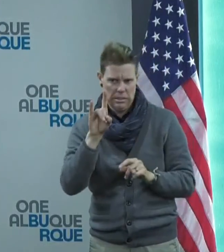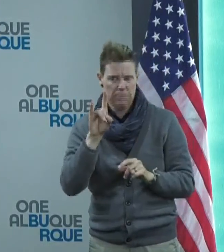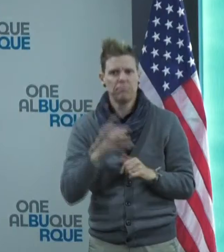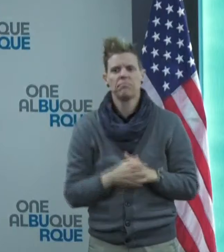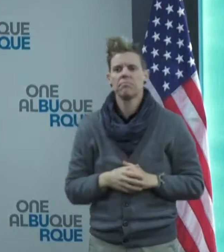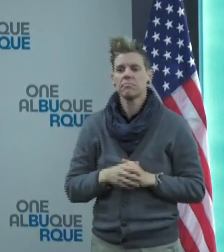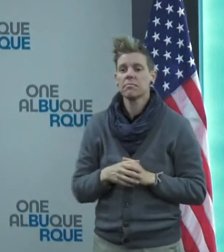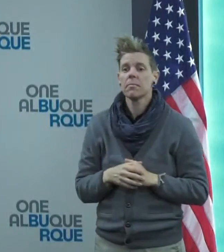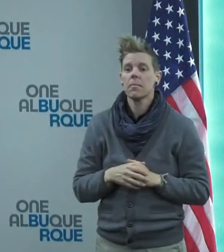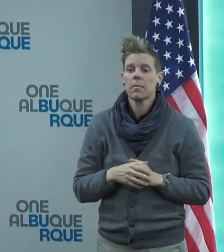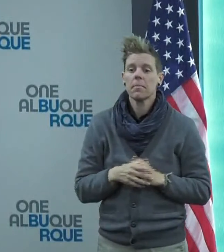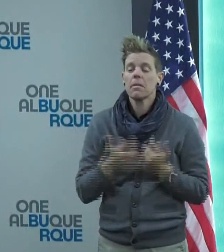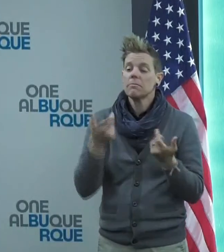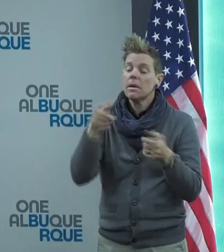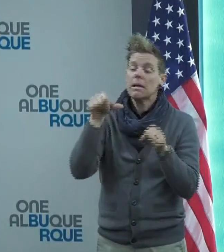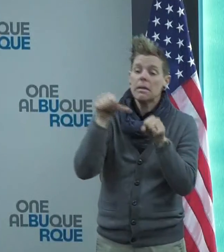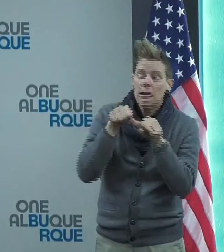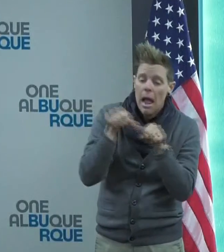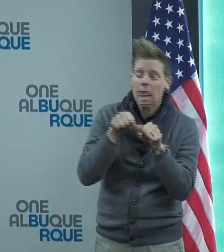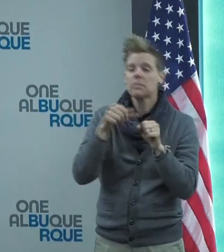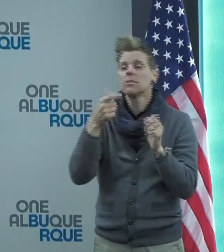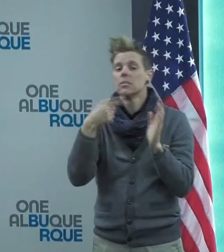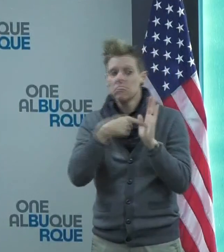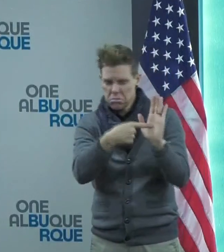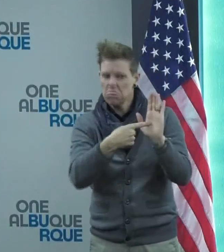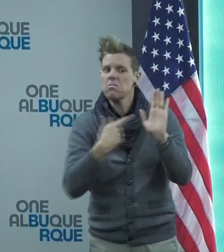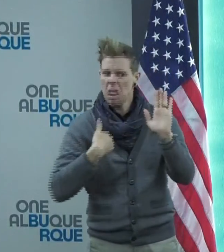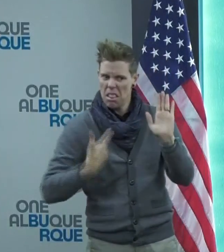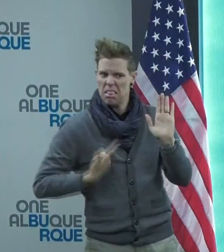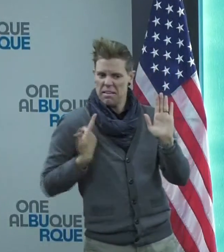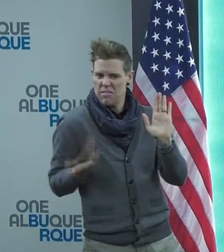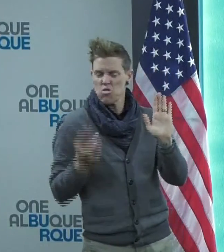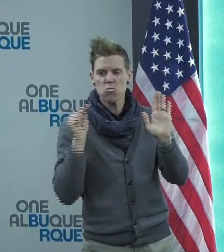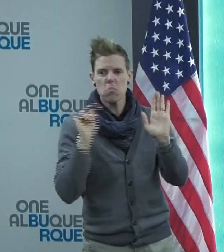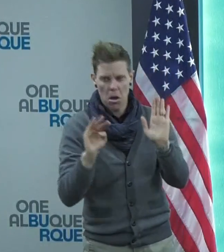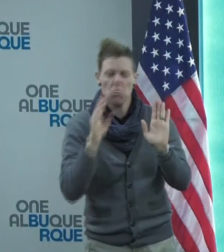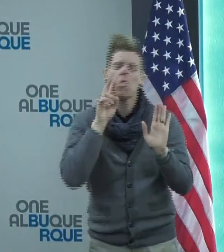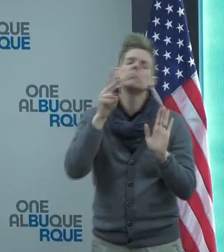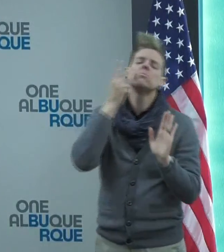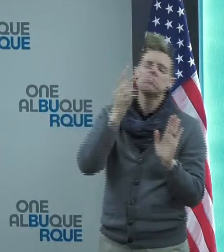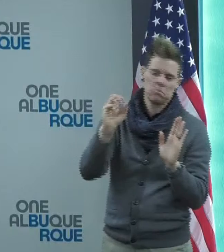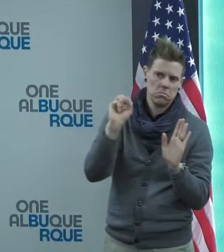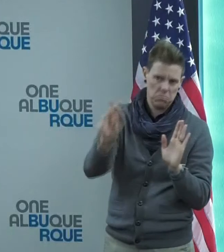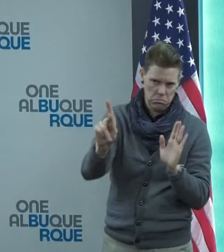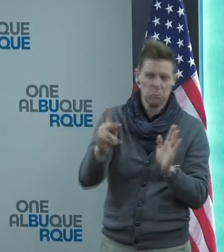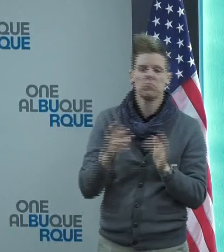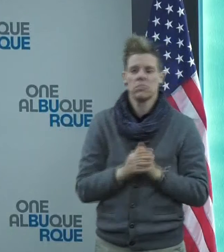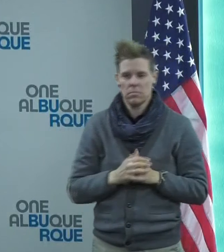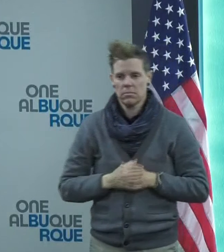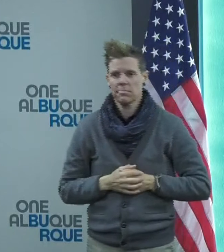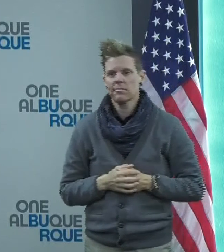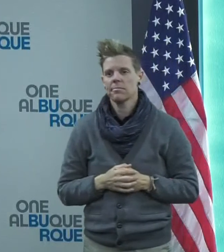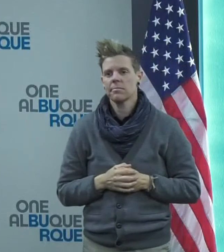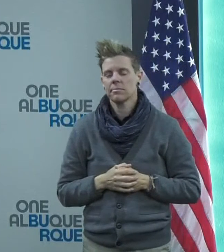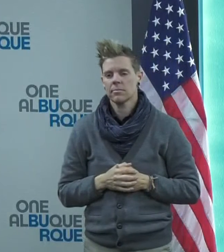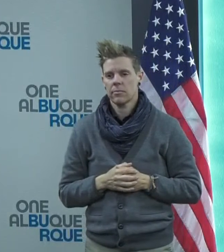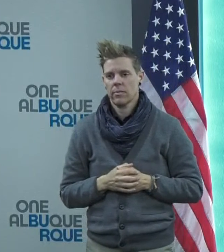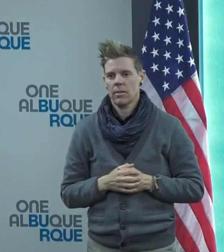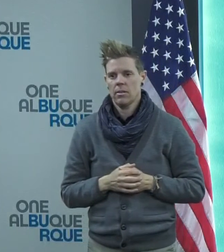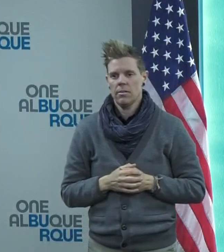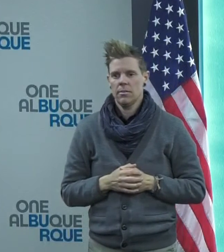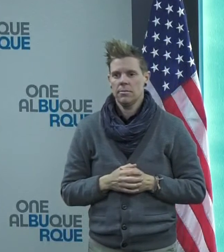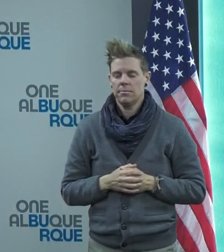bill and so forth. So that will be required for folks to get in. Okay, update